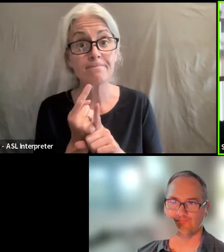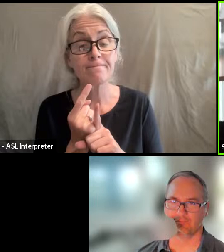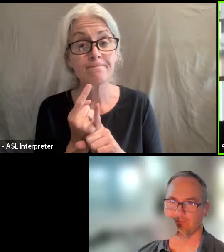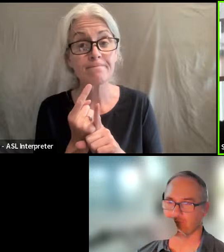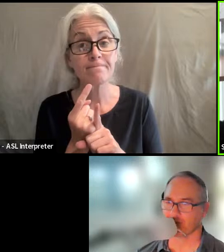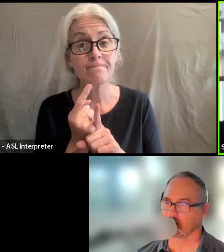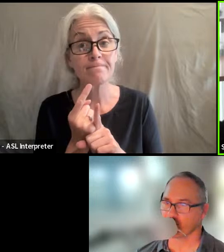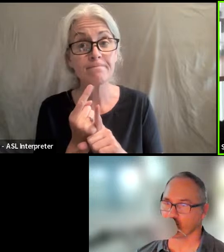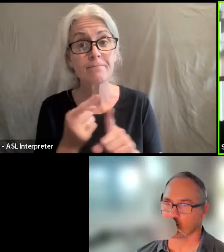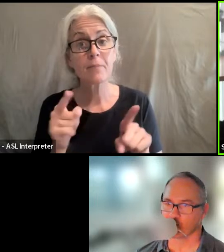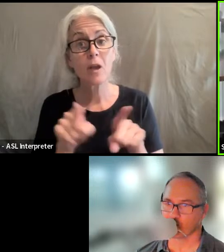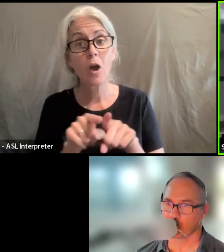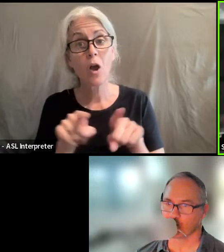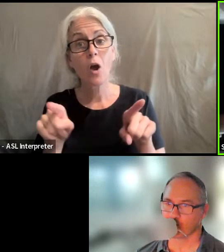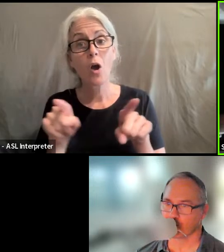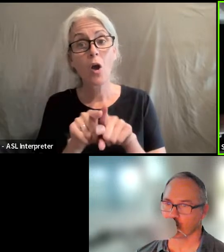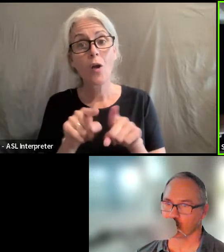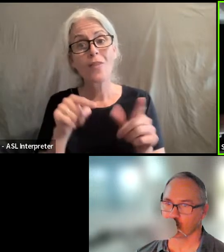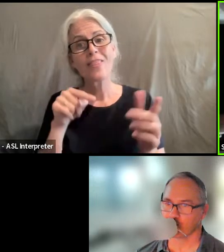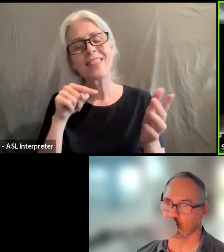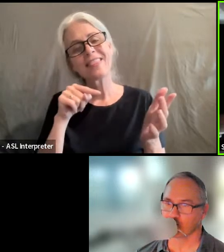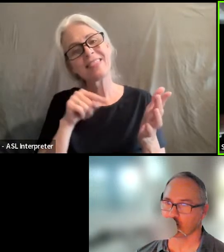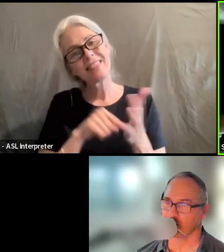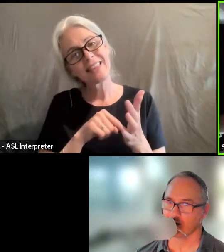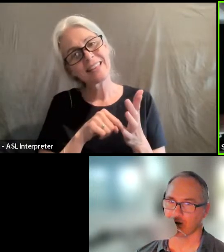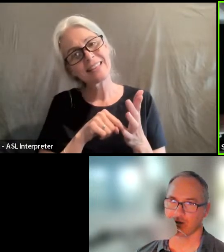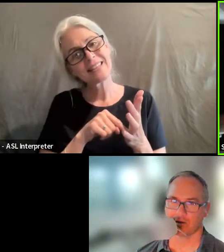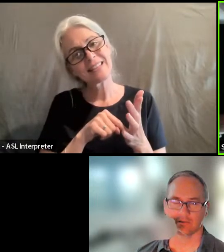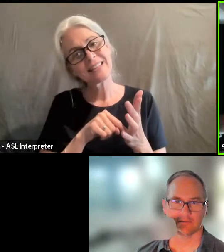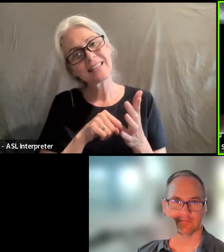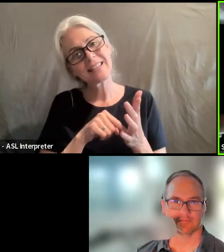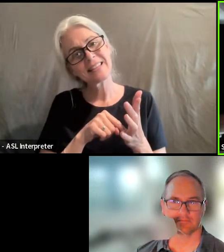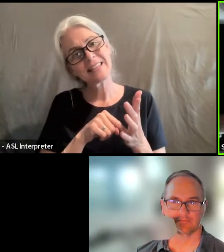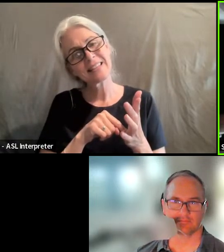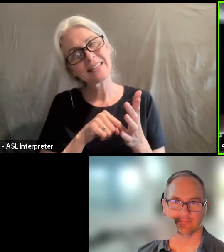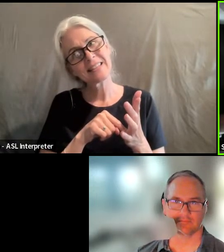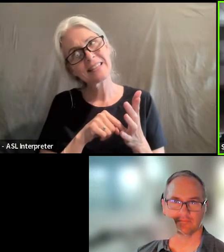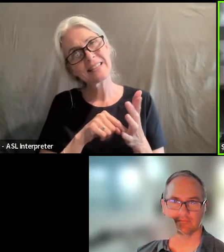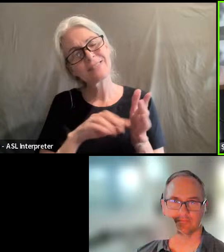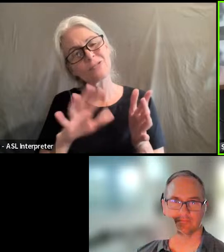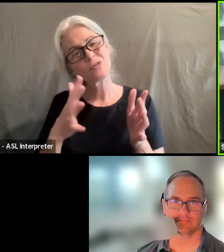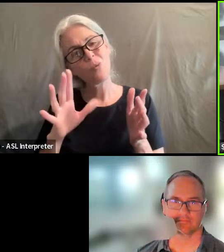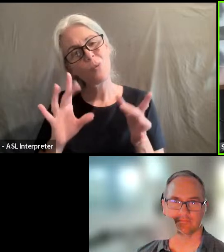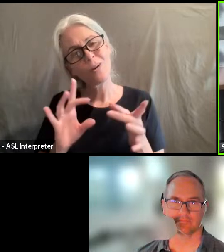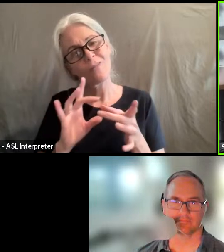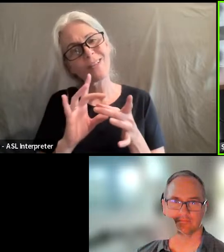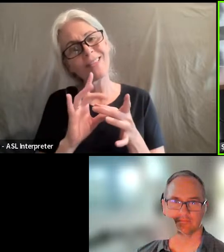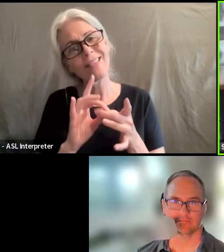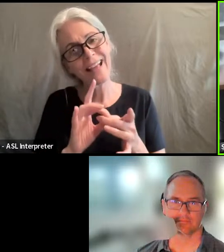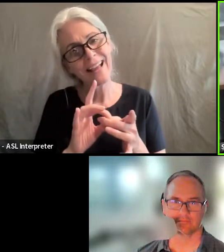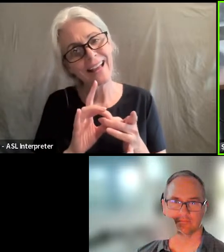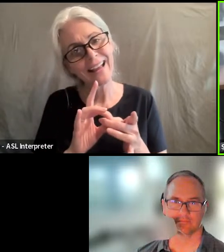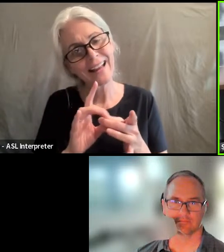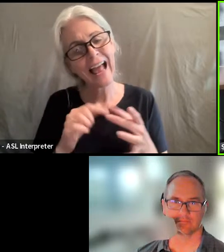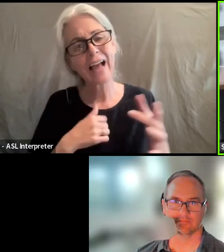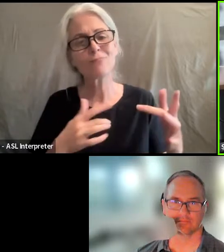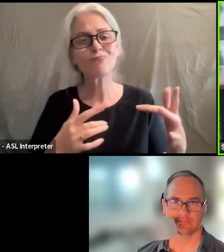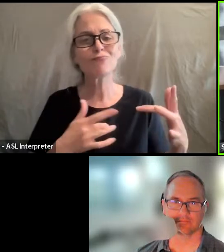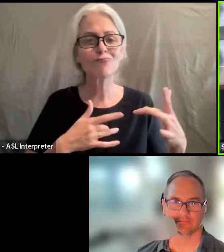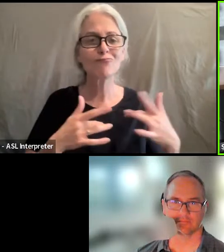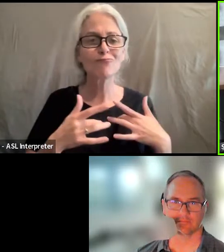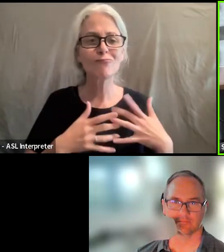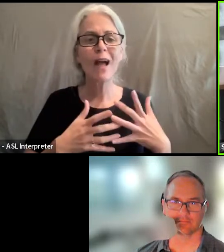But also this isn't sort of related, but I also worry about how